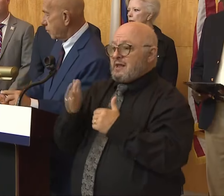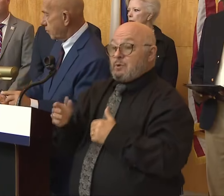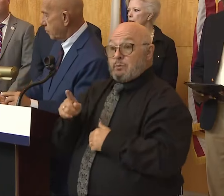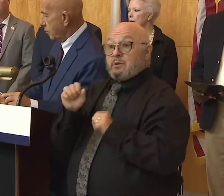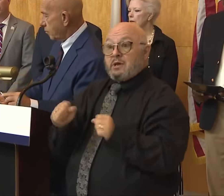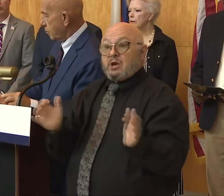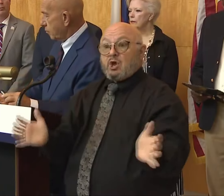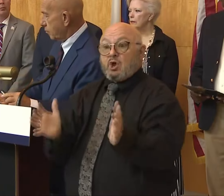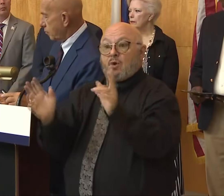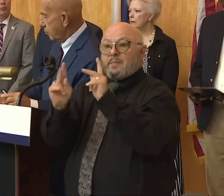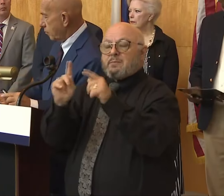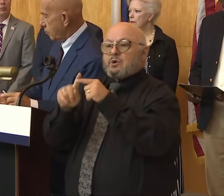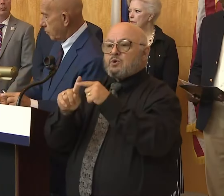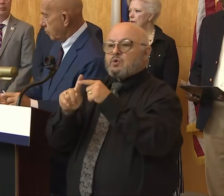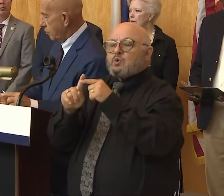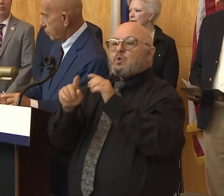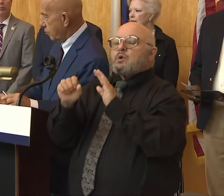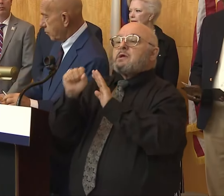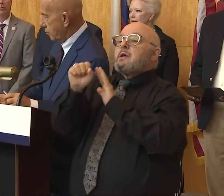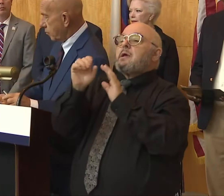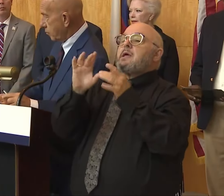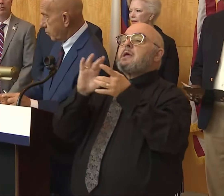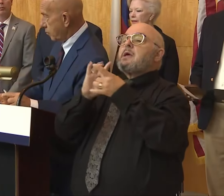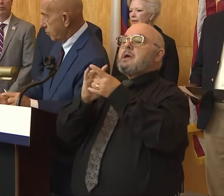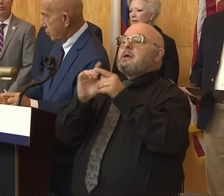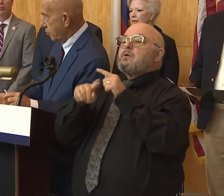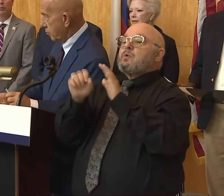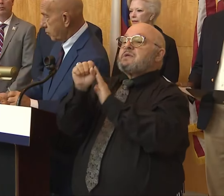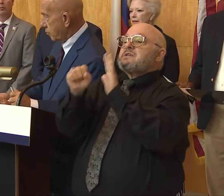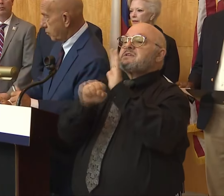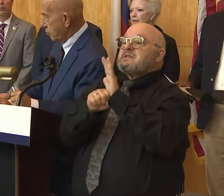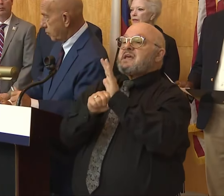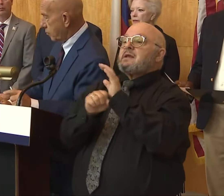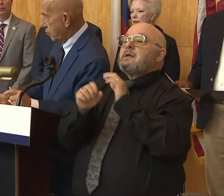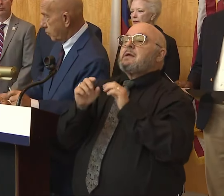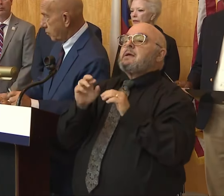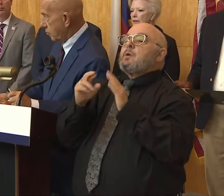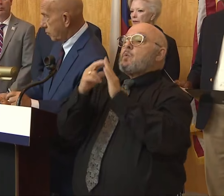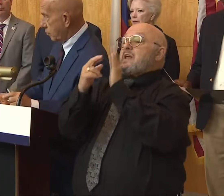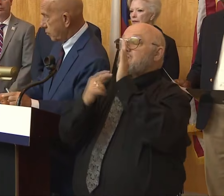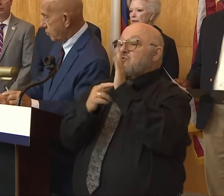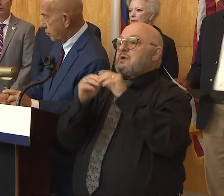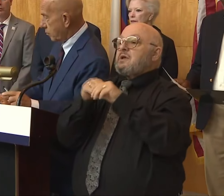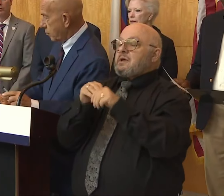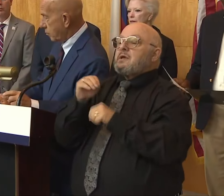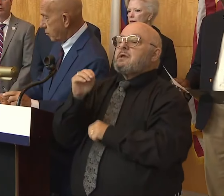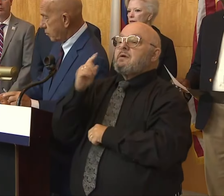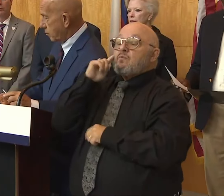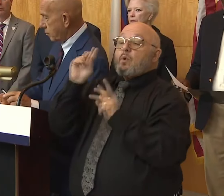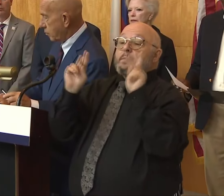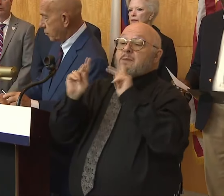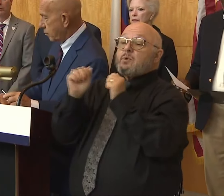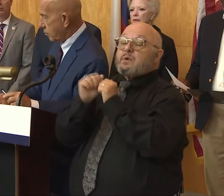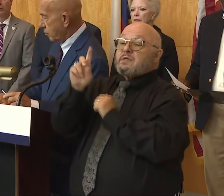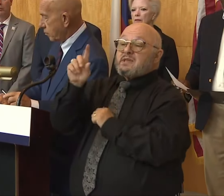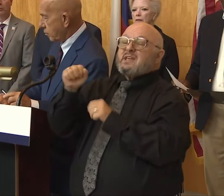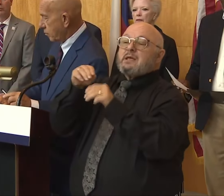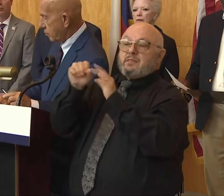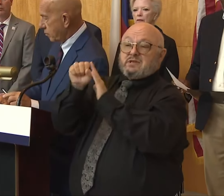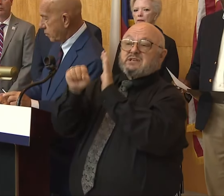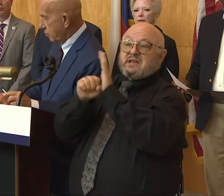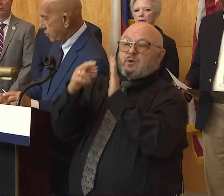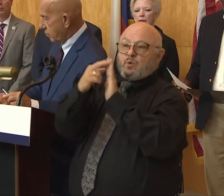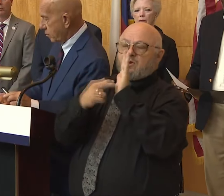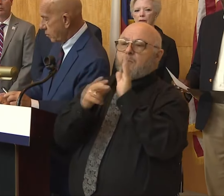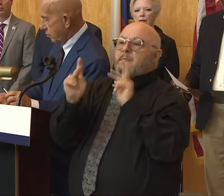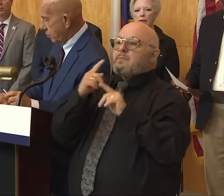register for the State of Texas Emergency Assistance Registry, and this is a program for people with disabilities, senior citizens,